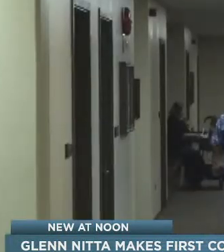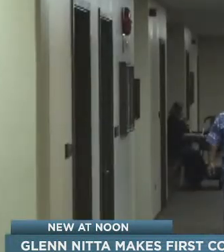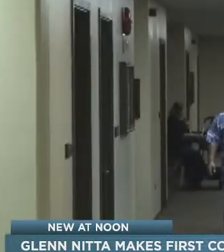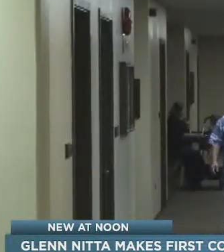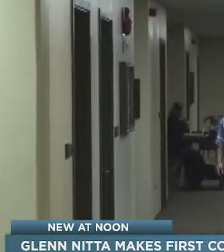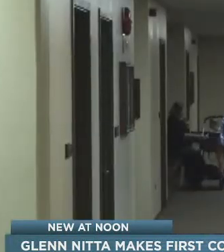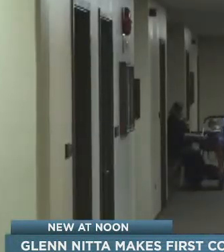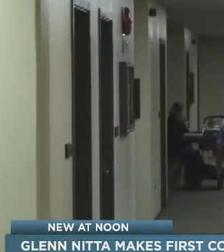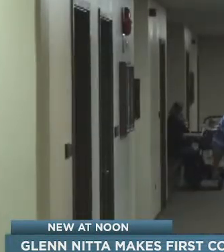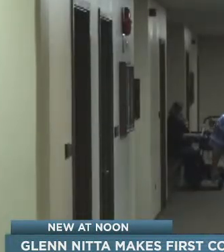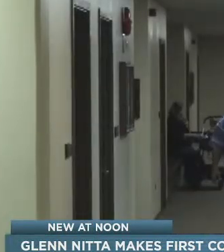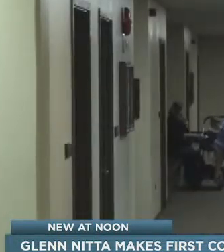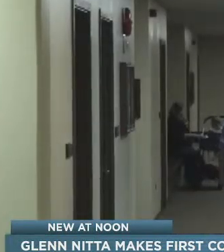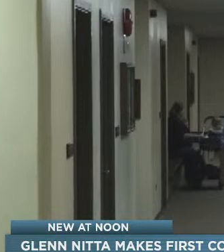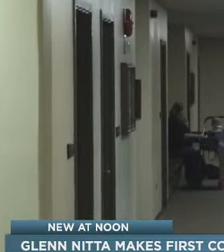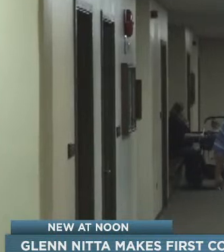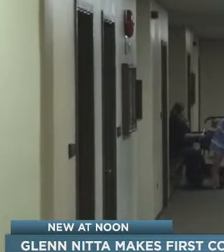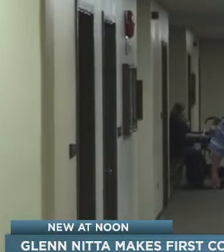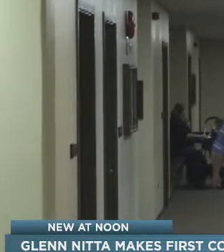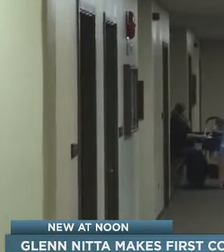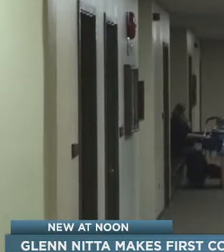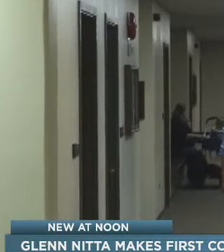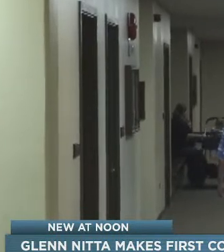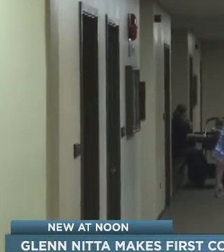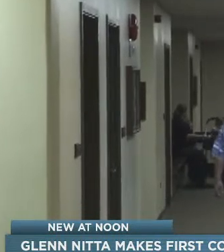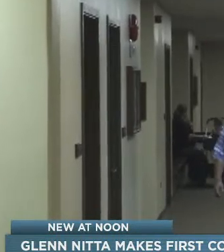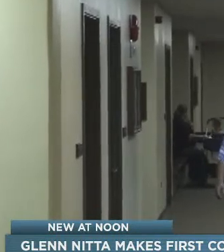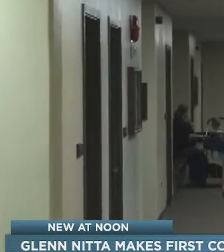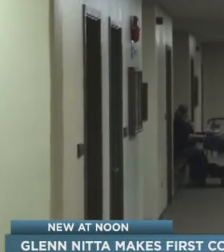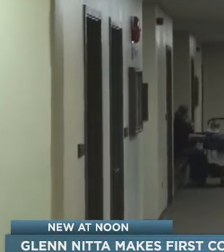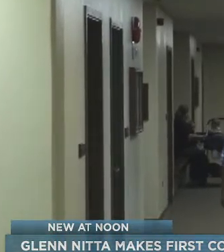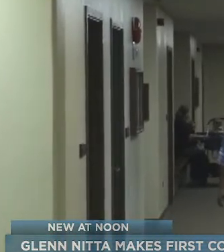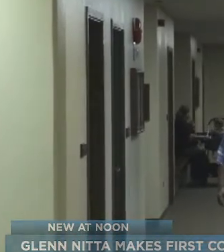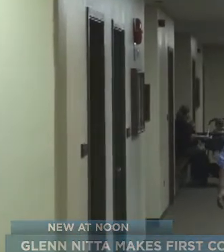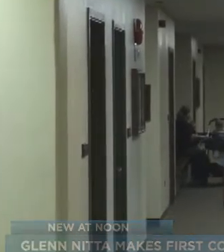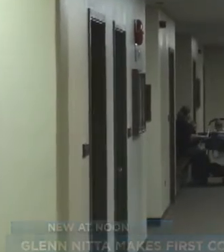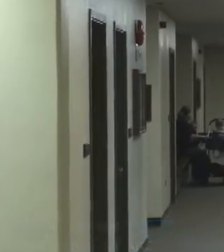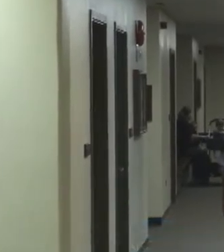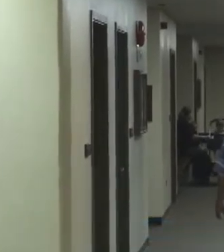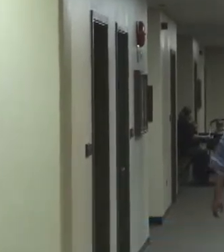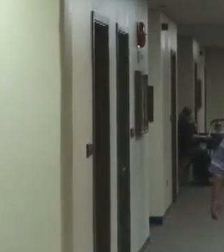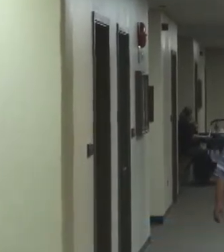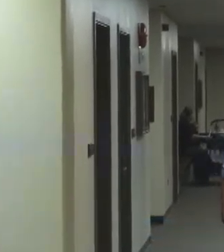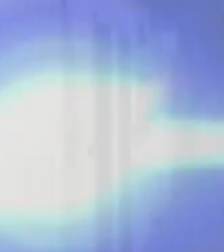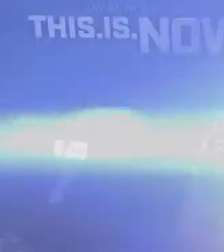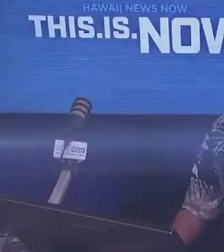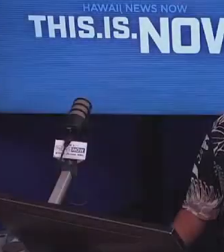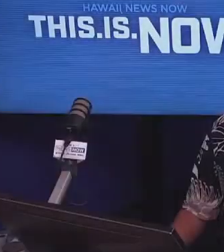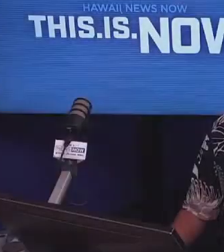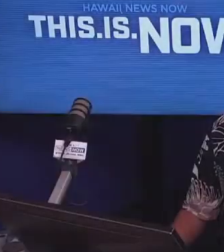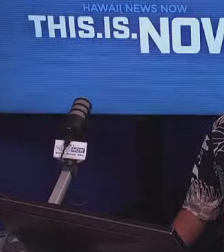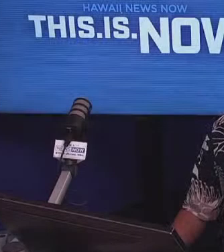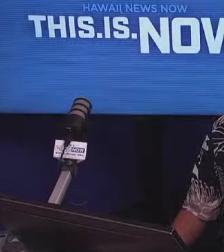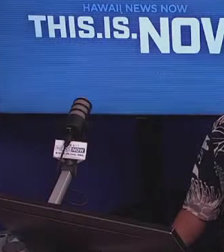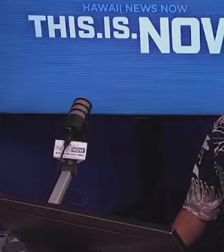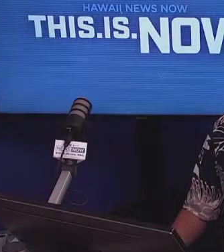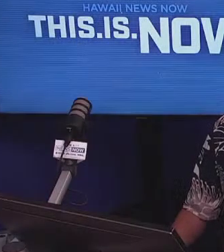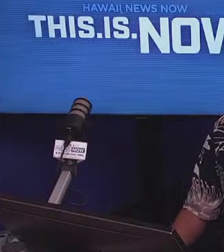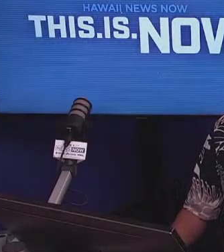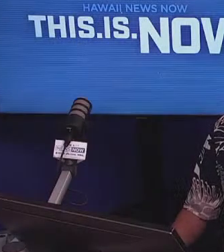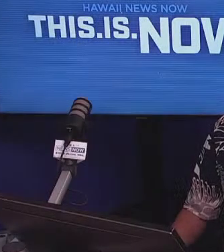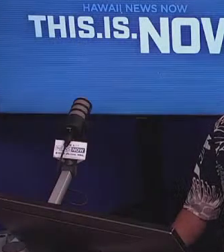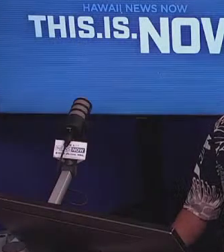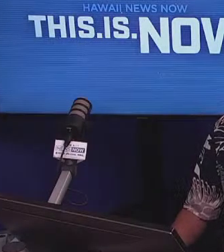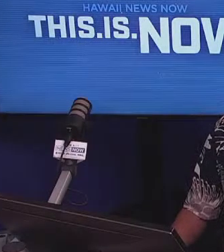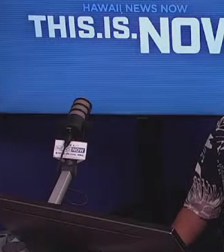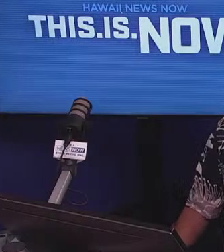himself into the sheriff's division last week and was released after posting $500,000 bail. On Hawaii Island, an attempted